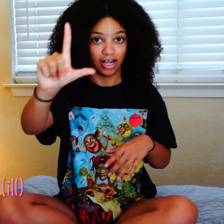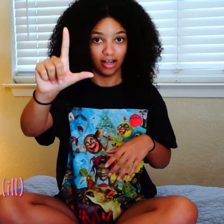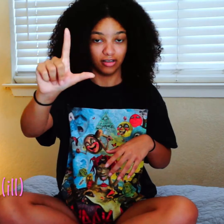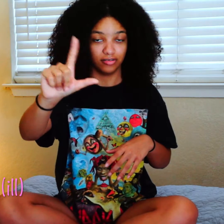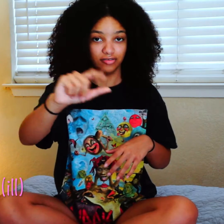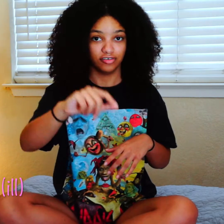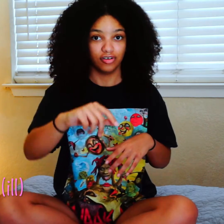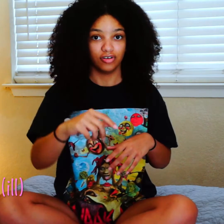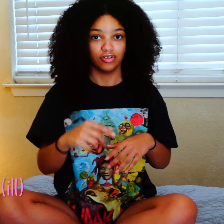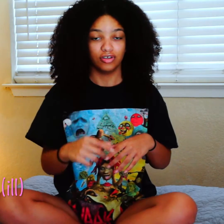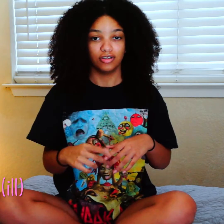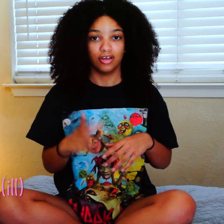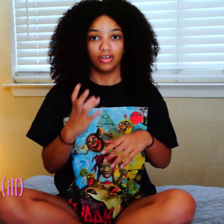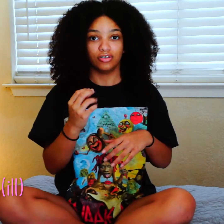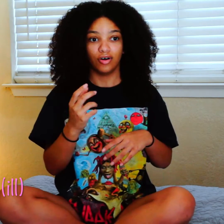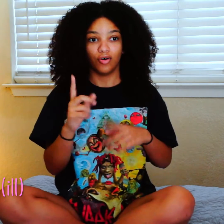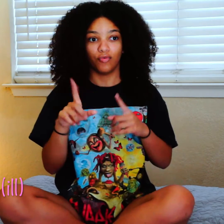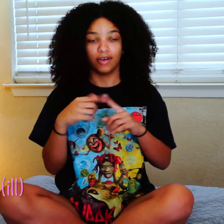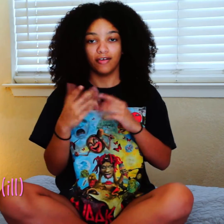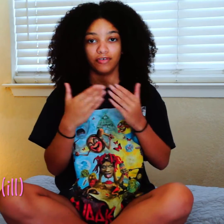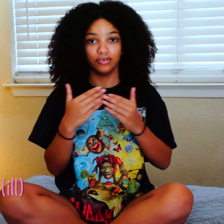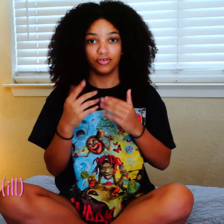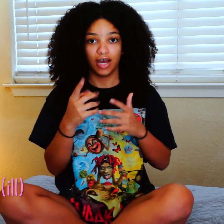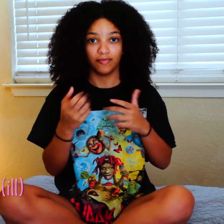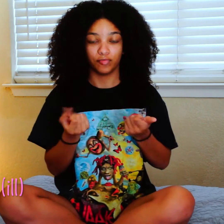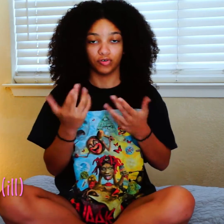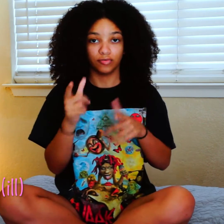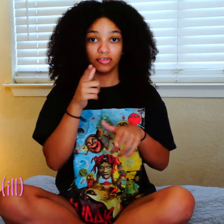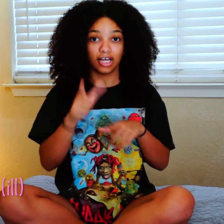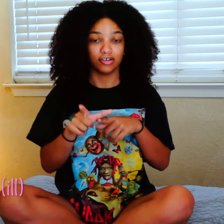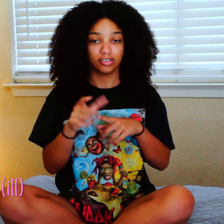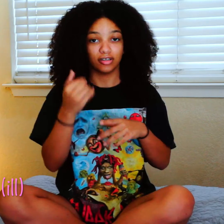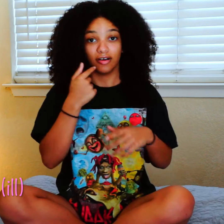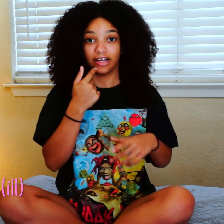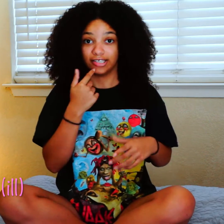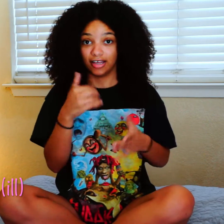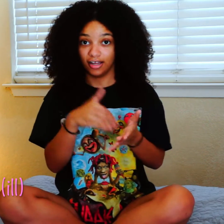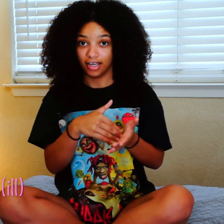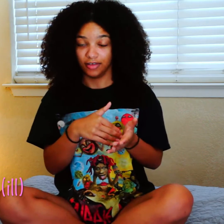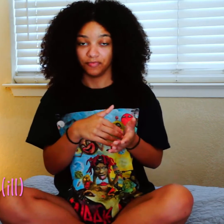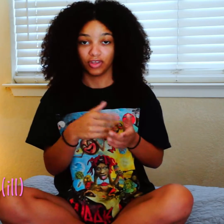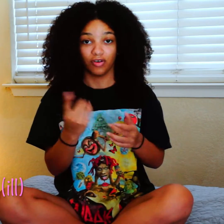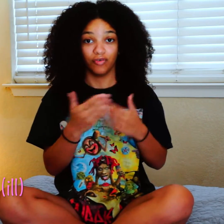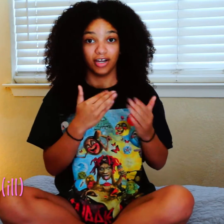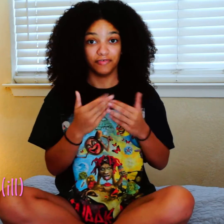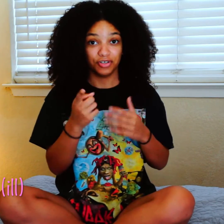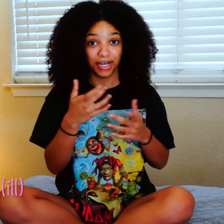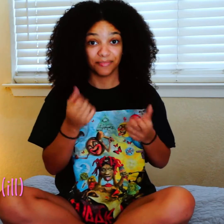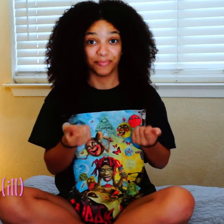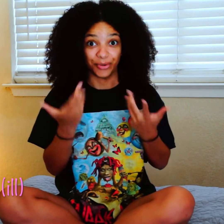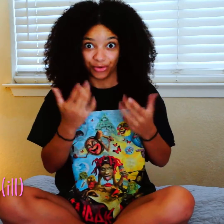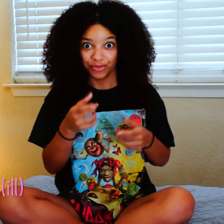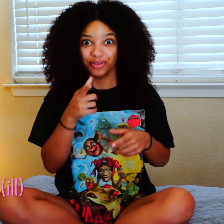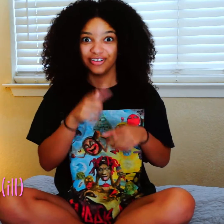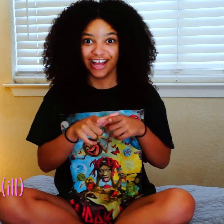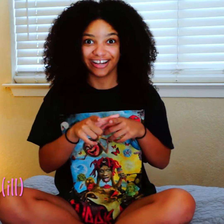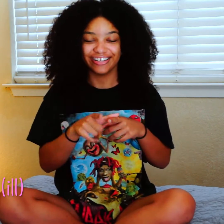I-L-L. So whenever you have multiple letters, I say it again, whenever you have multiple letters,